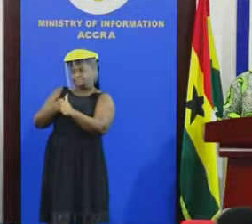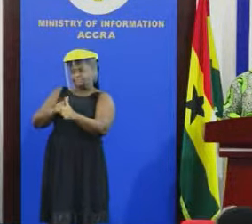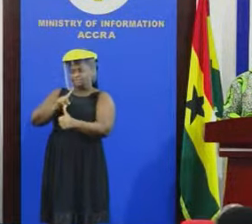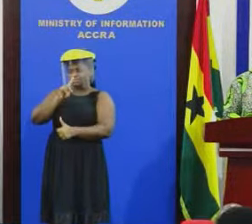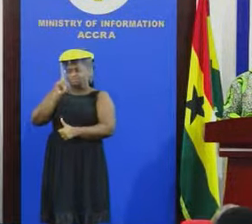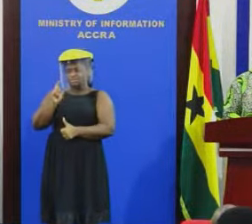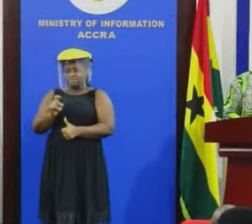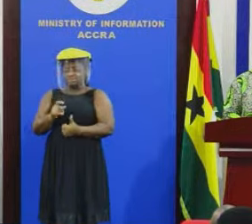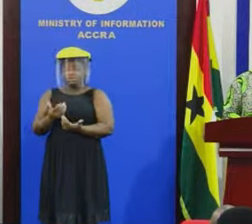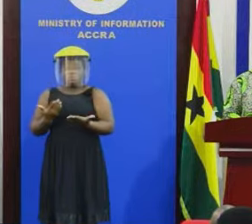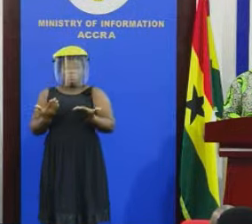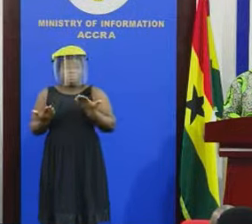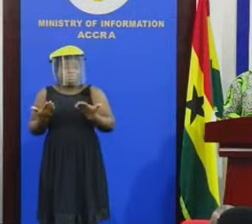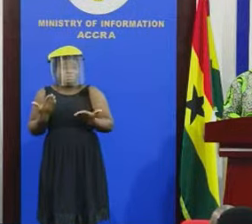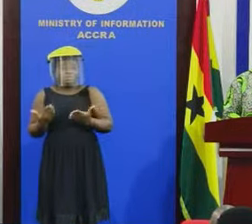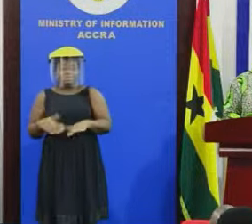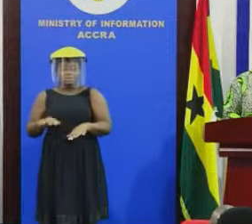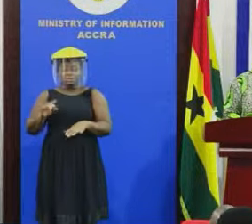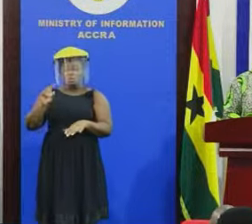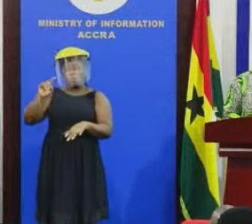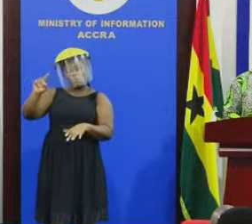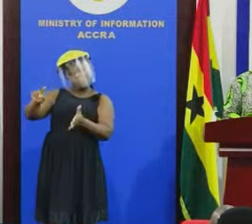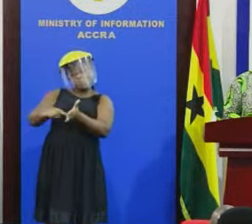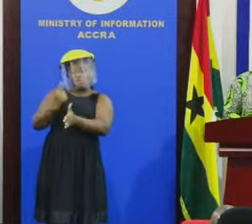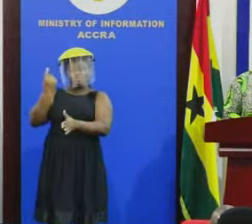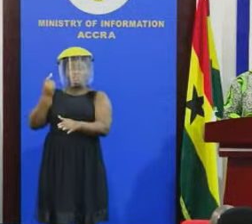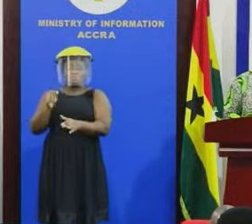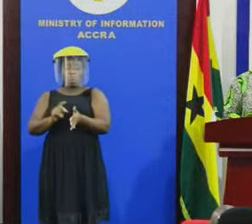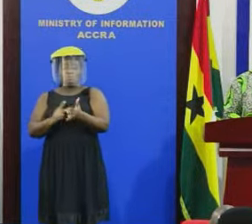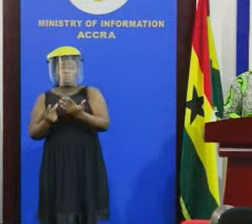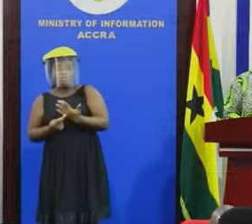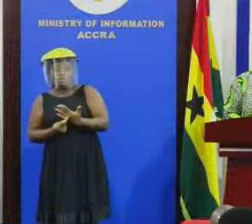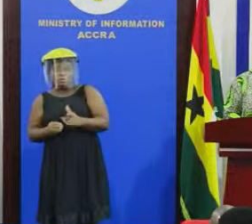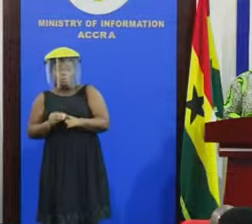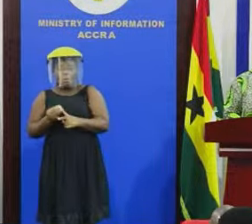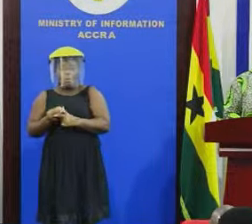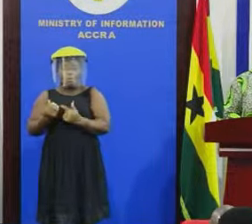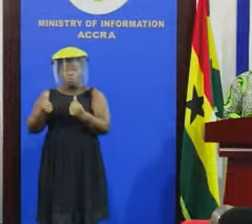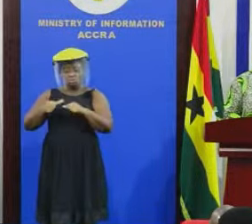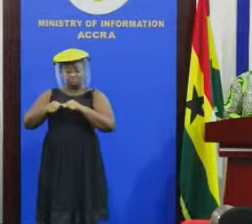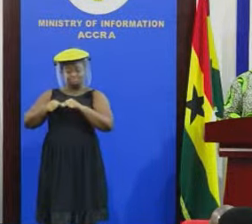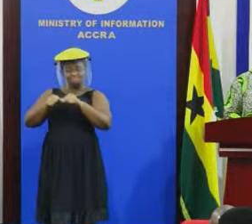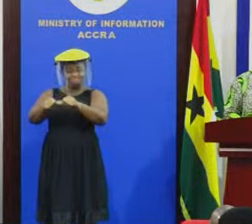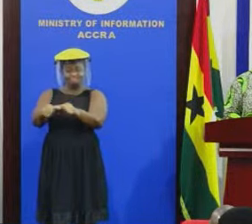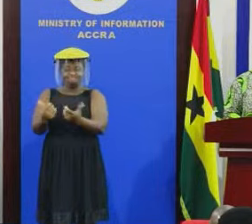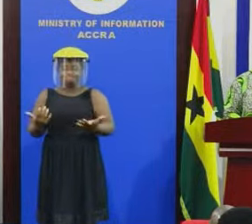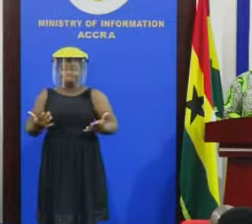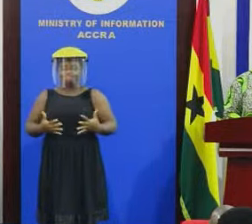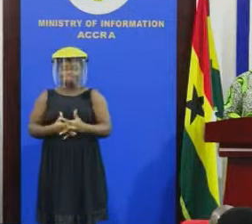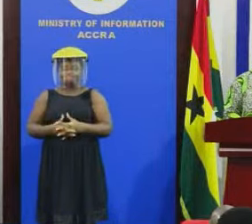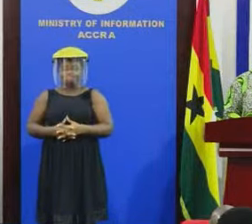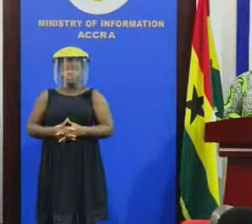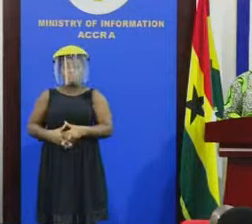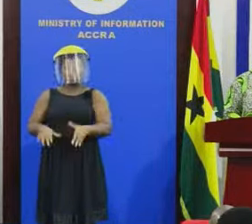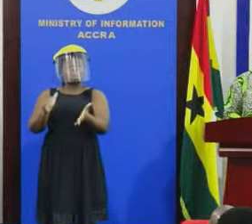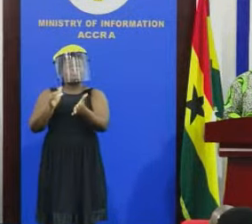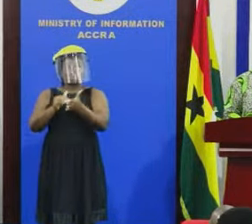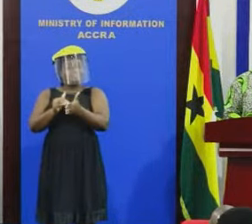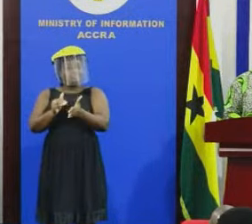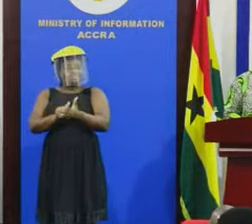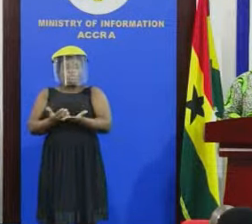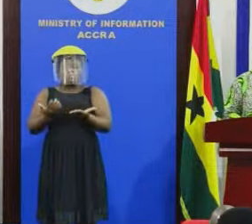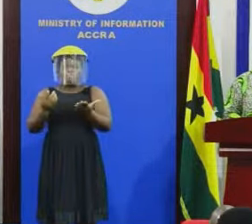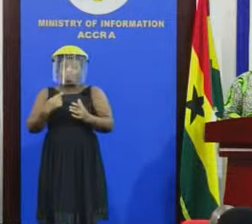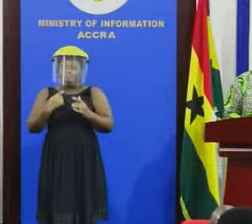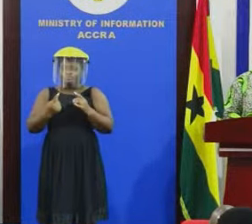question regarding whether this is a one-off event or it's something that we intend to continue. First and foremost, let me